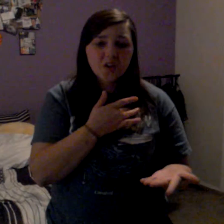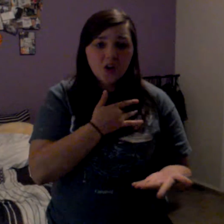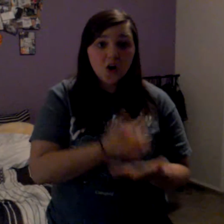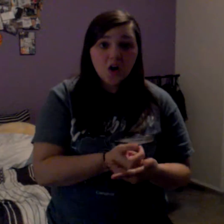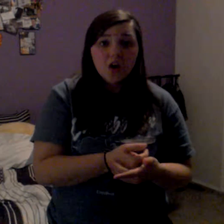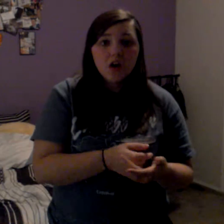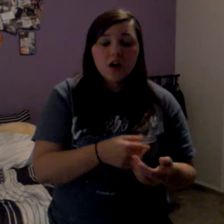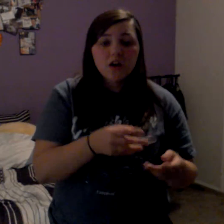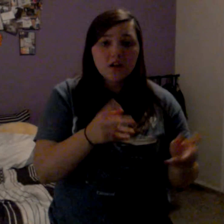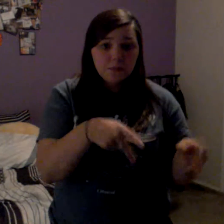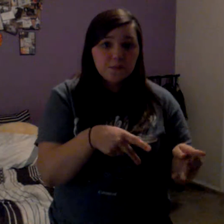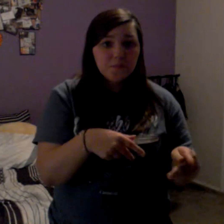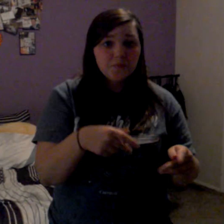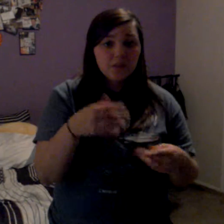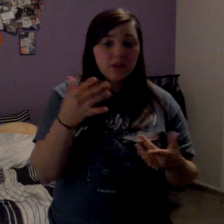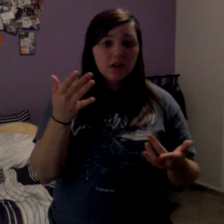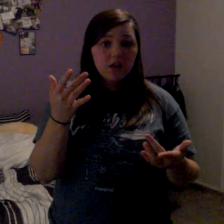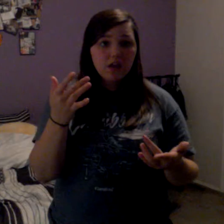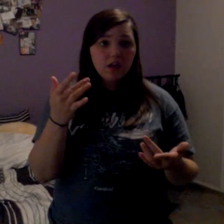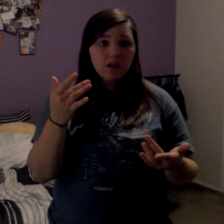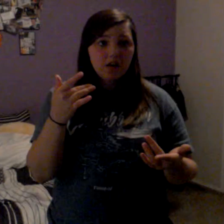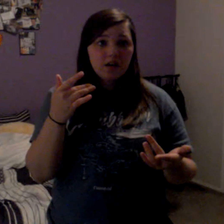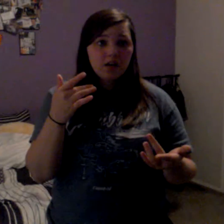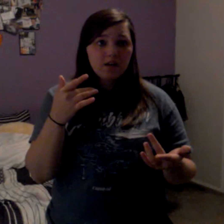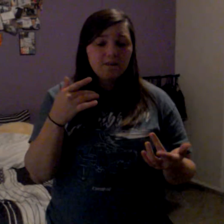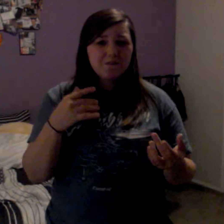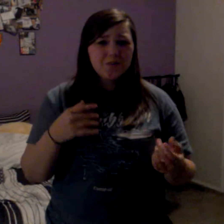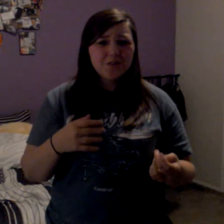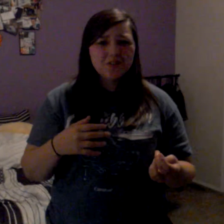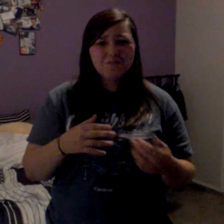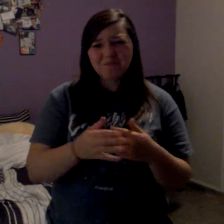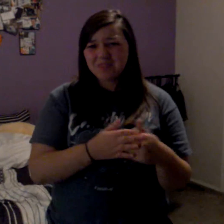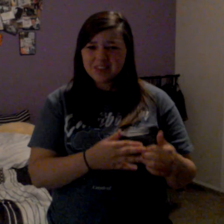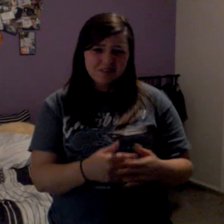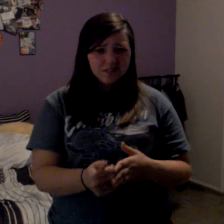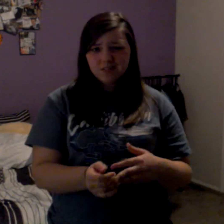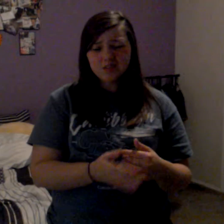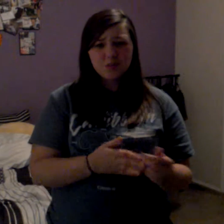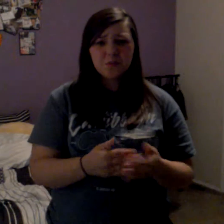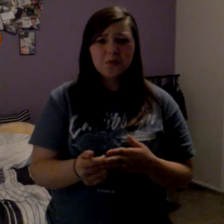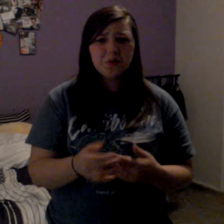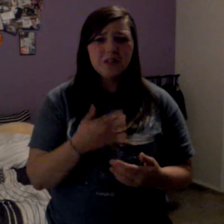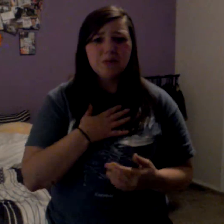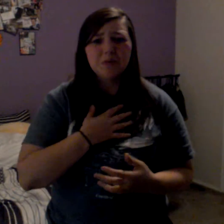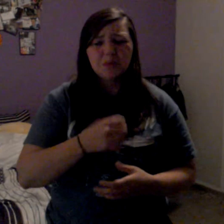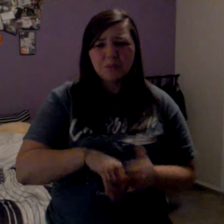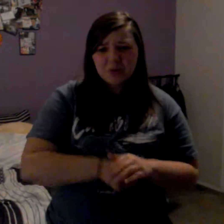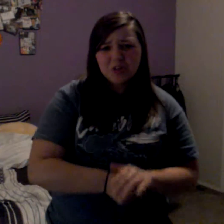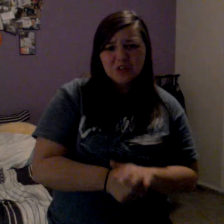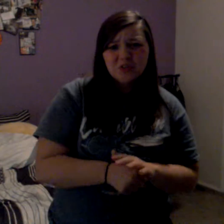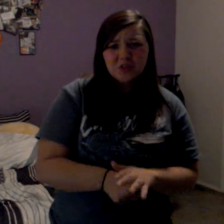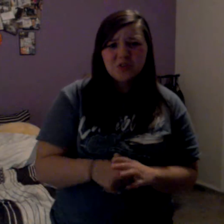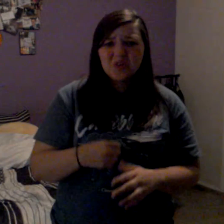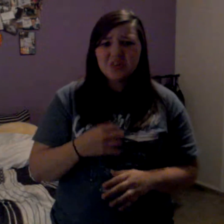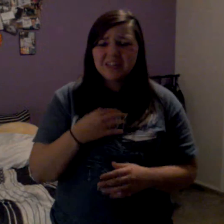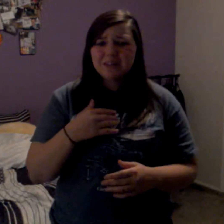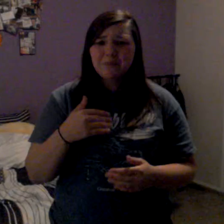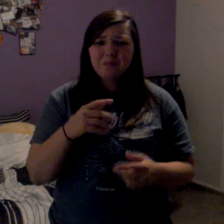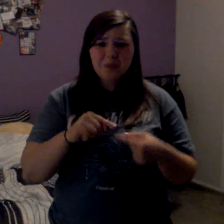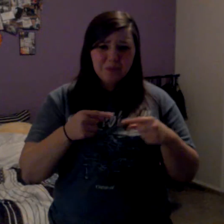uncomfortable pressure or pain in the middle of his chest. One or both of his arms may feel uncomfortable or sore,